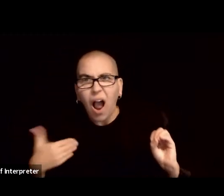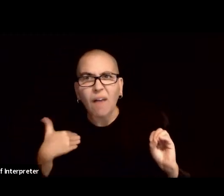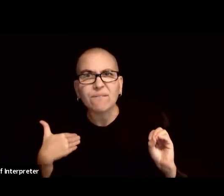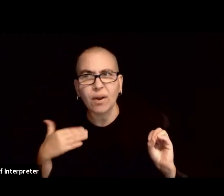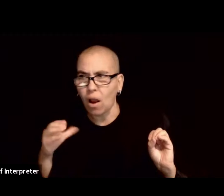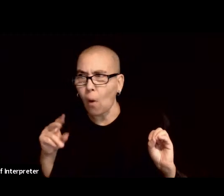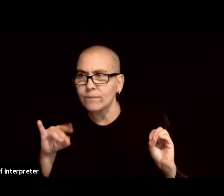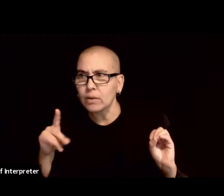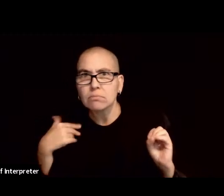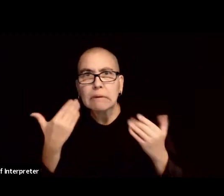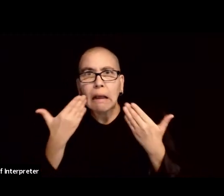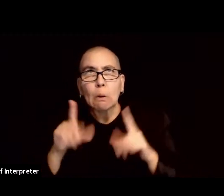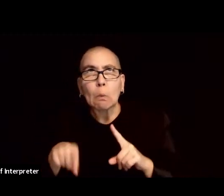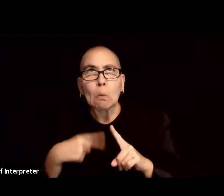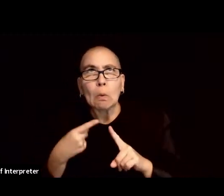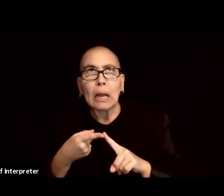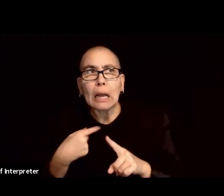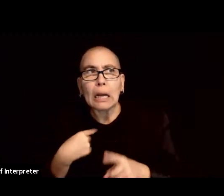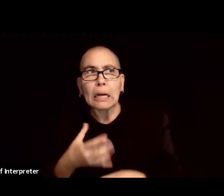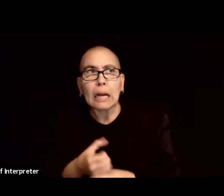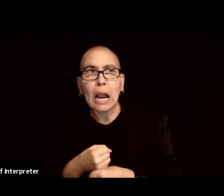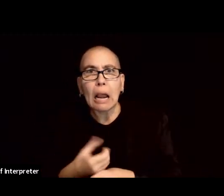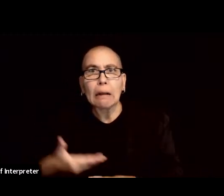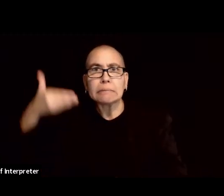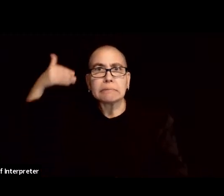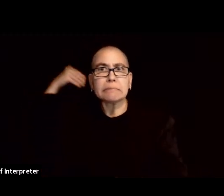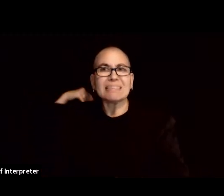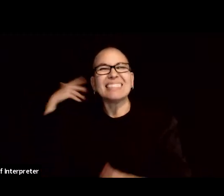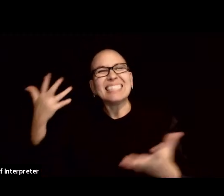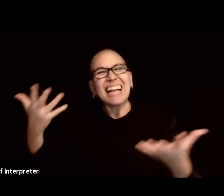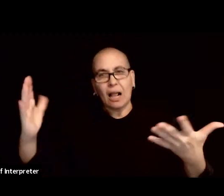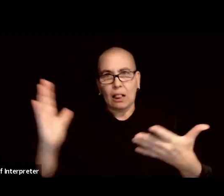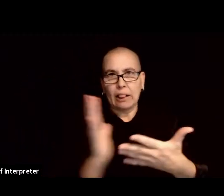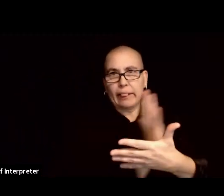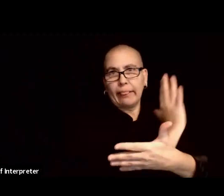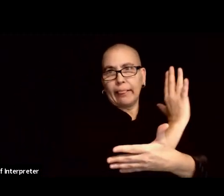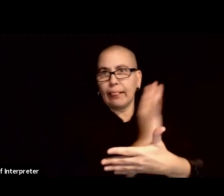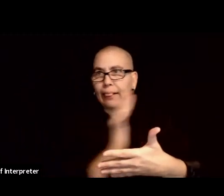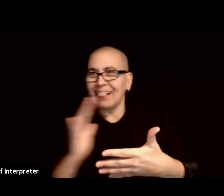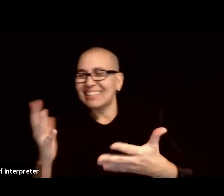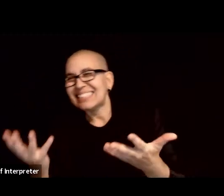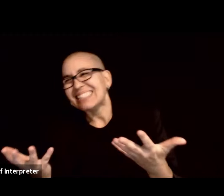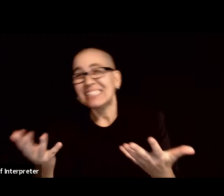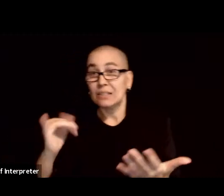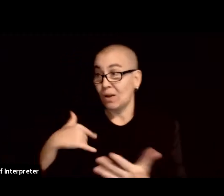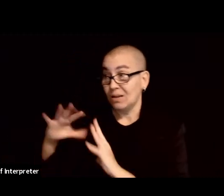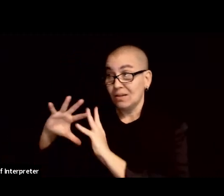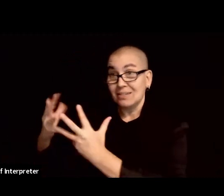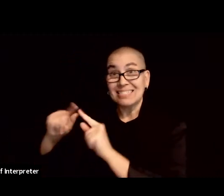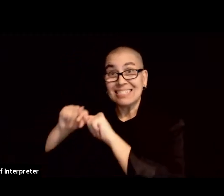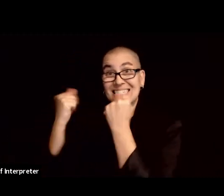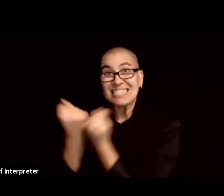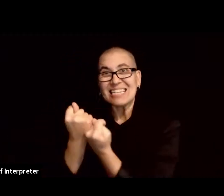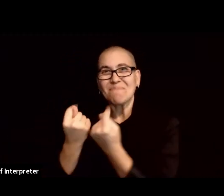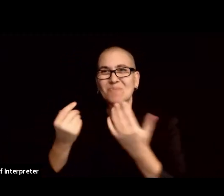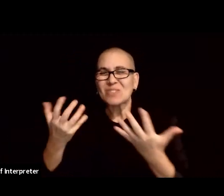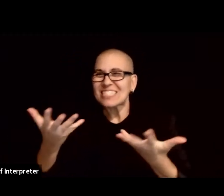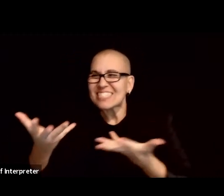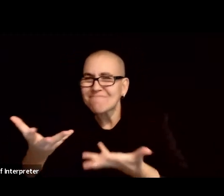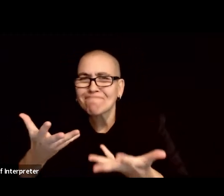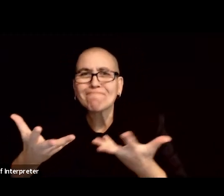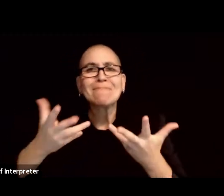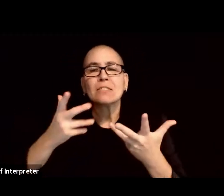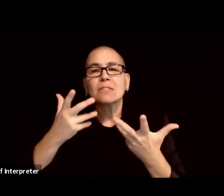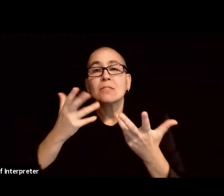less valuable information. Certainly very valuable when we can identify contacts and warn them,